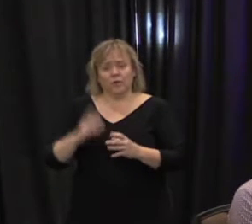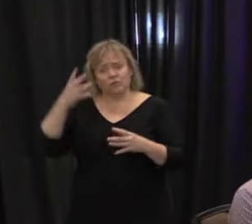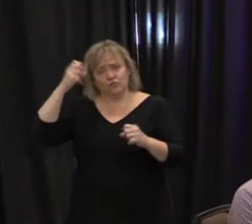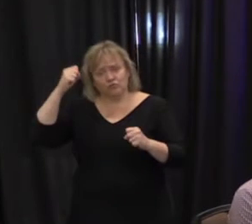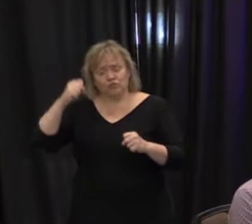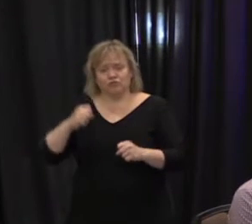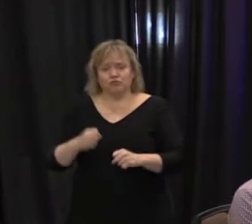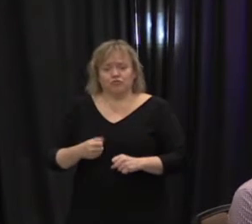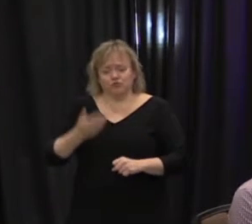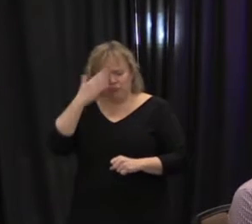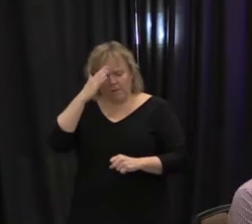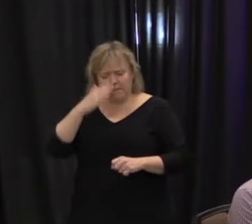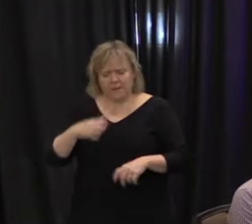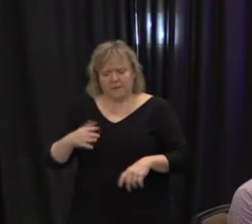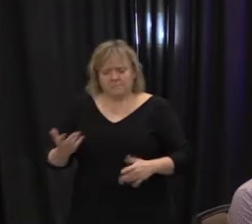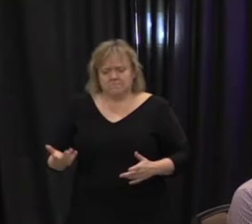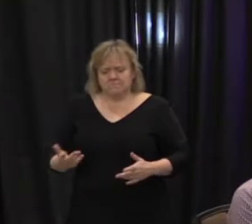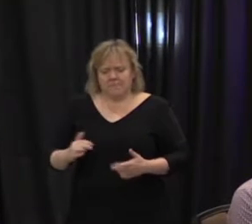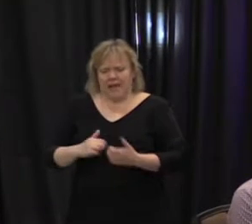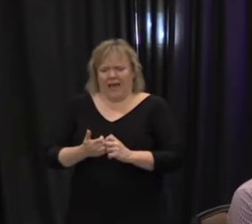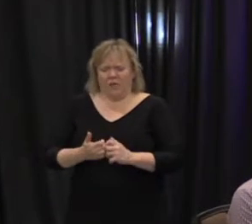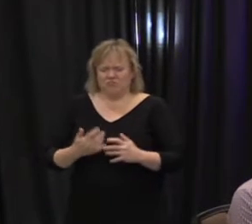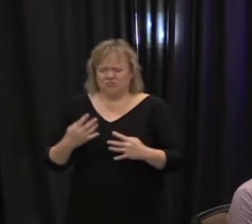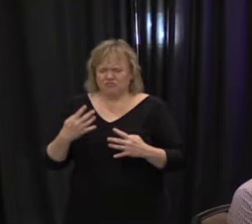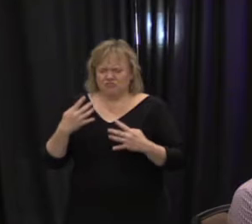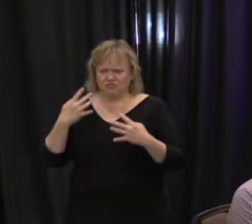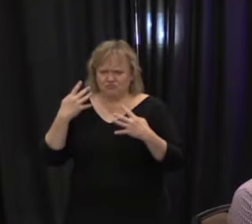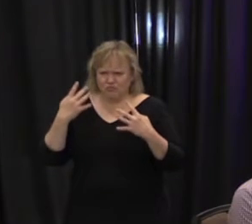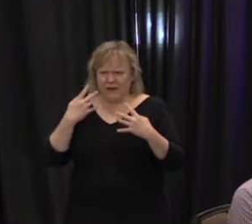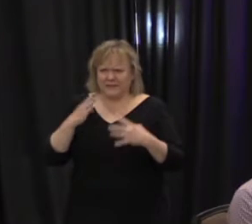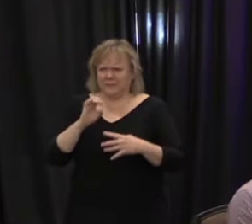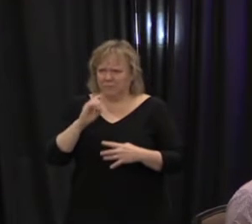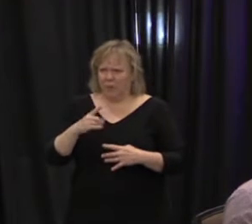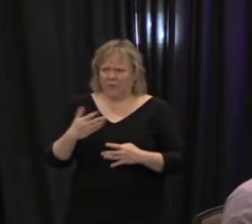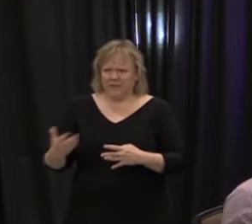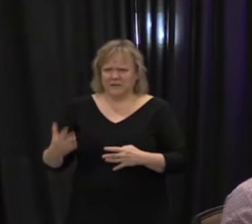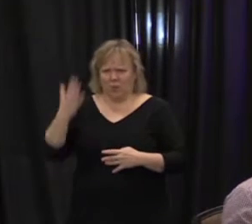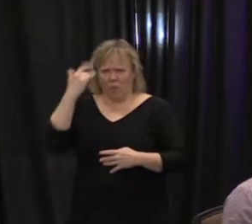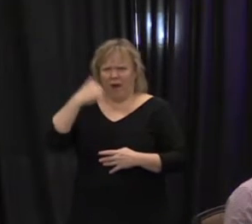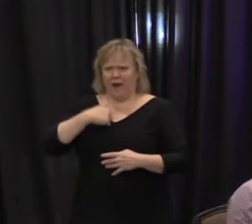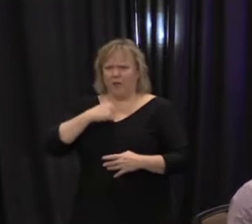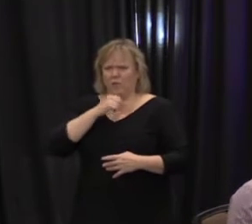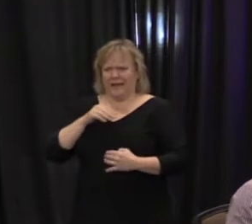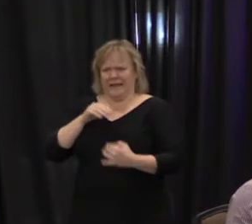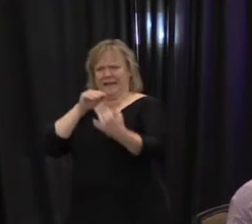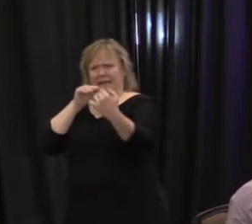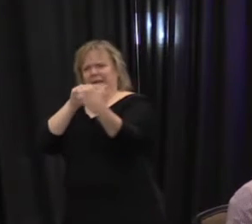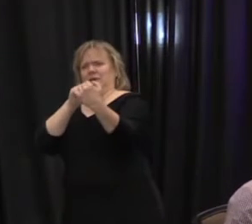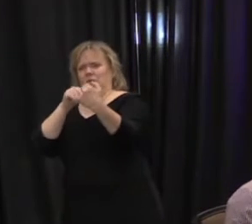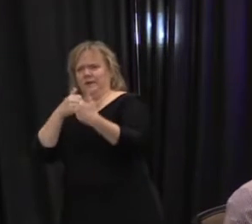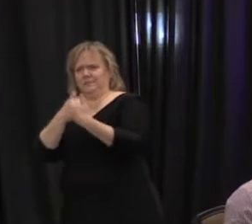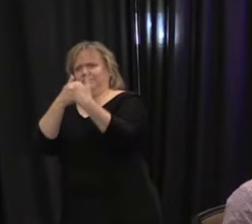bold and ridiculous the antics that they do every day are, I'm like, why are we not as bold? Like, why are we not being as